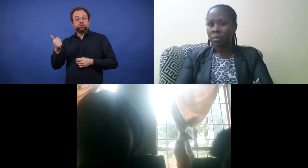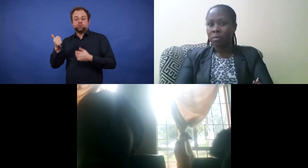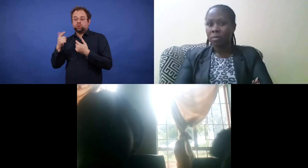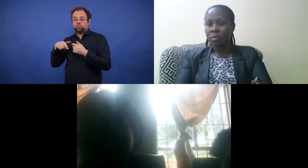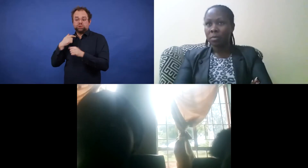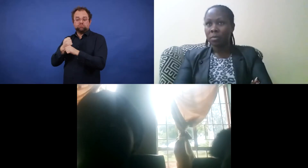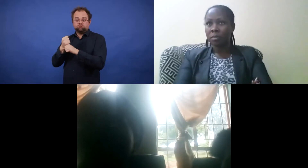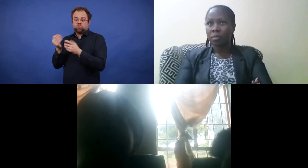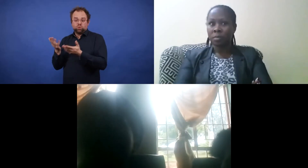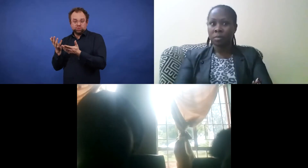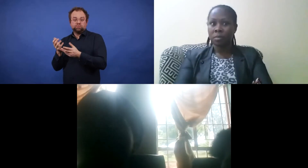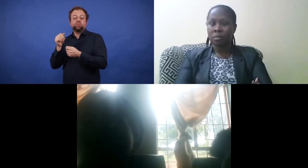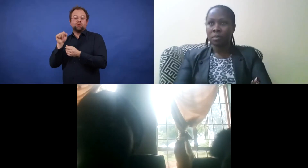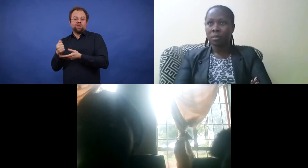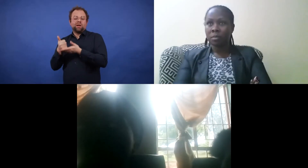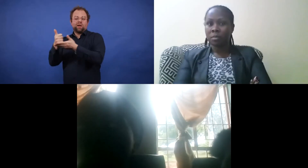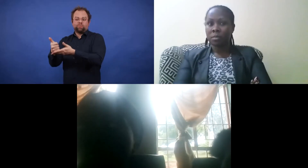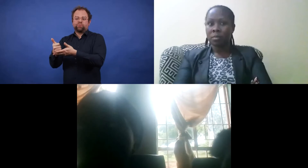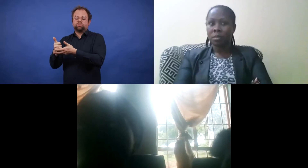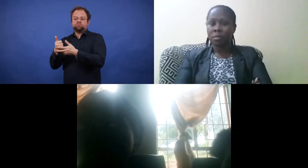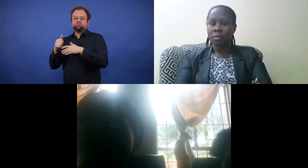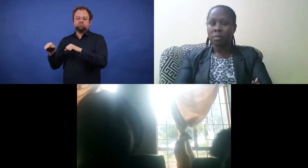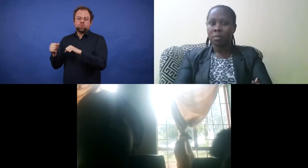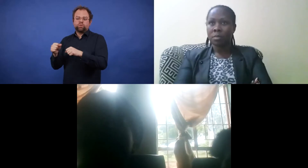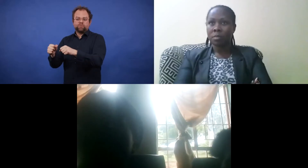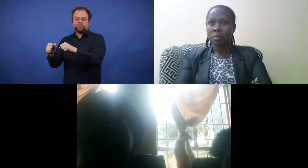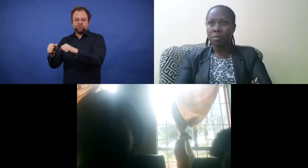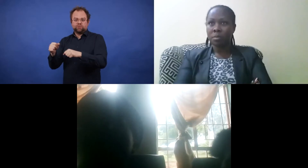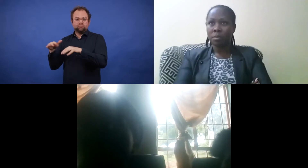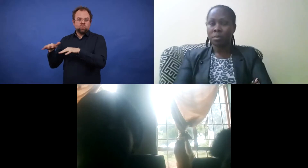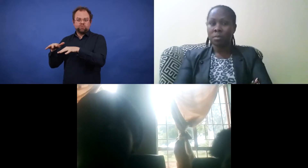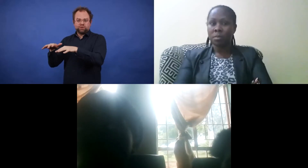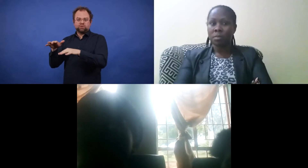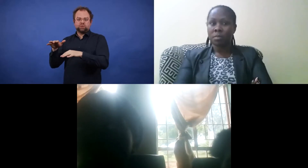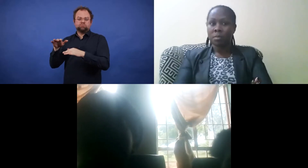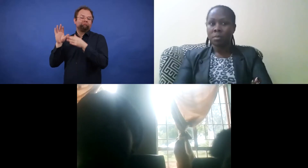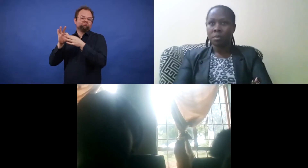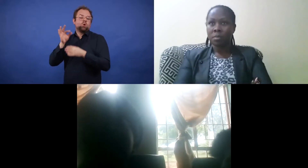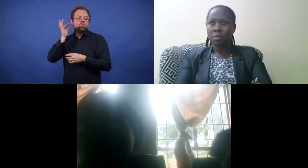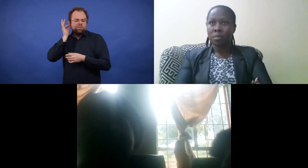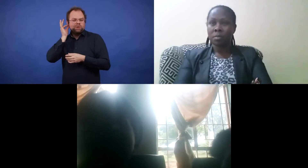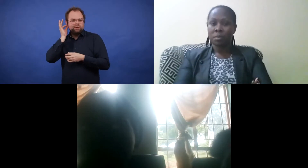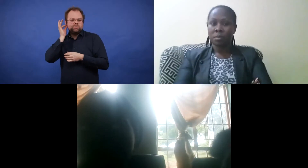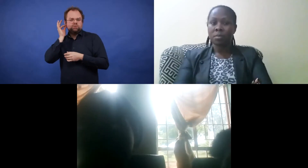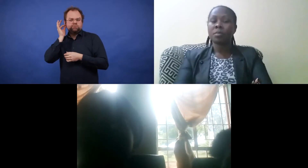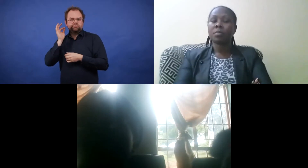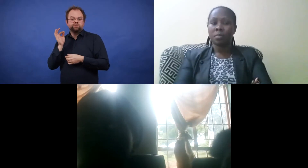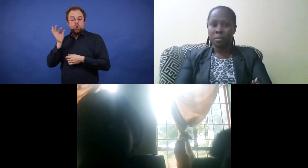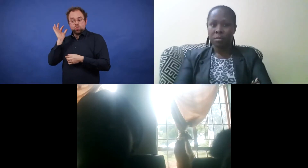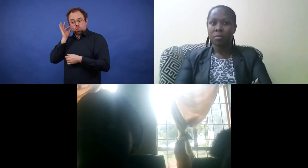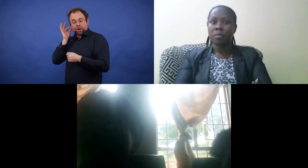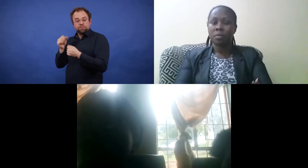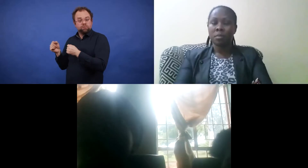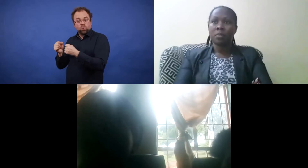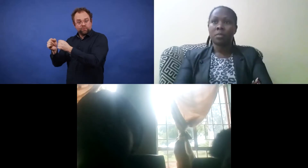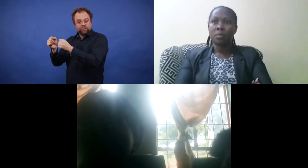in as to advocate on the rights of women with disabilities. We all know for